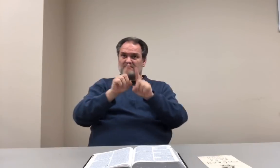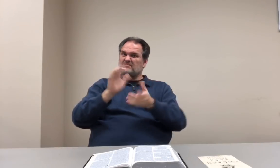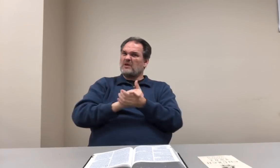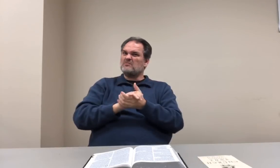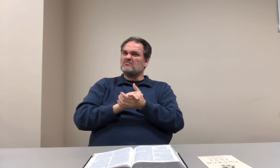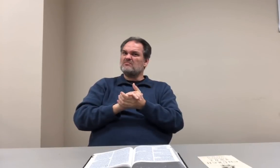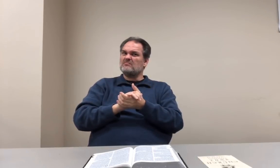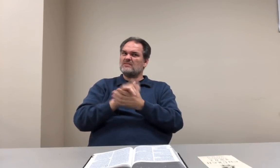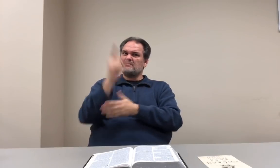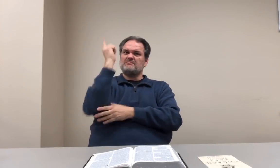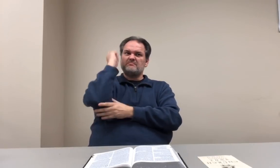all throughout the scriptures.